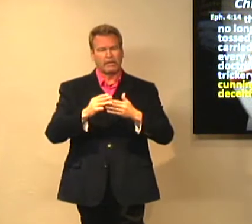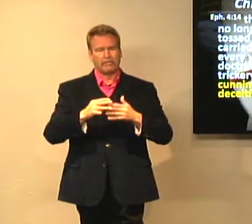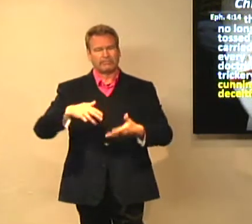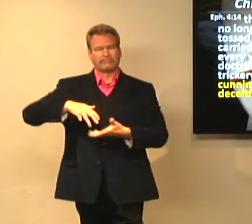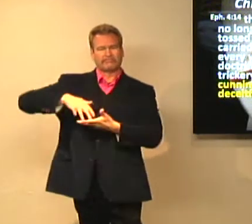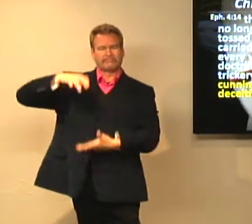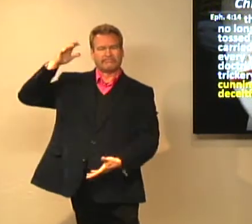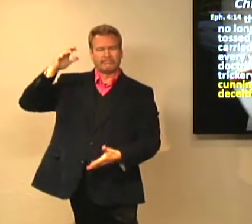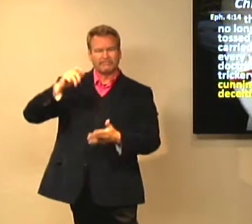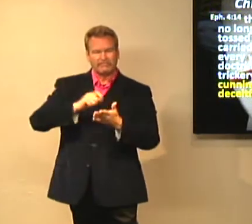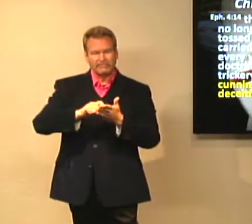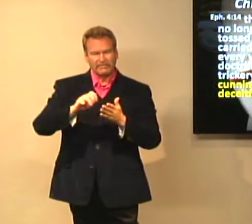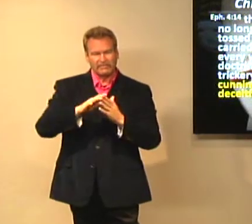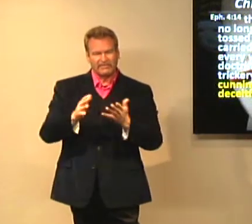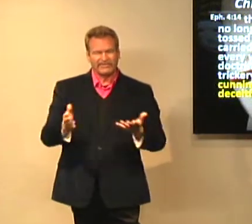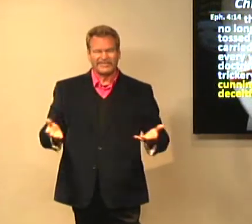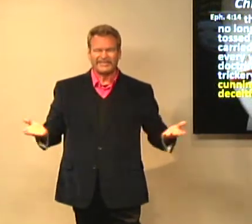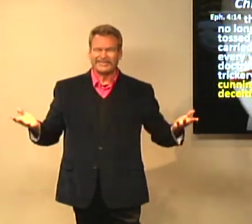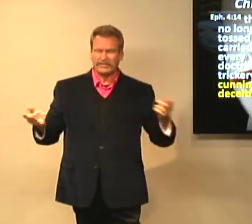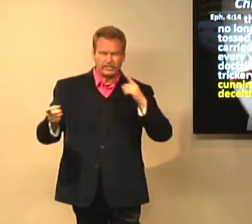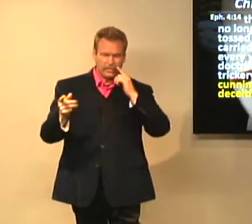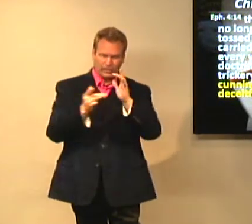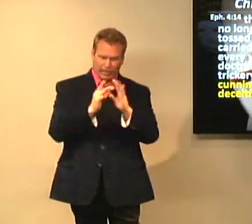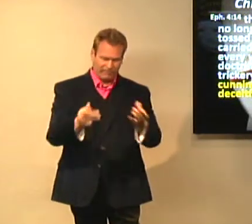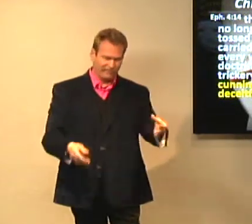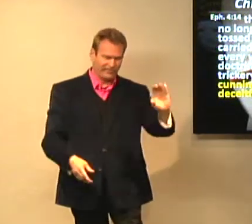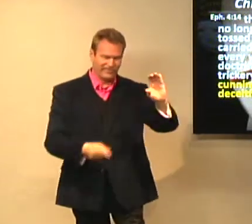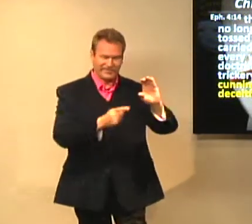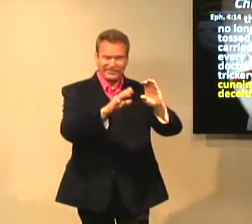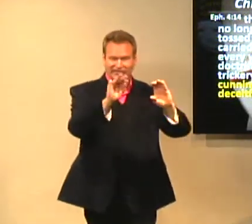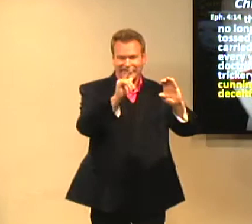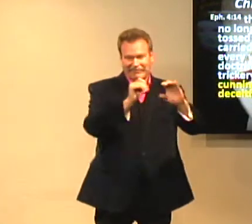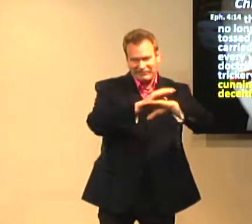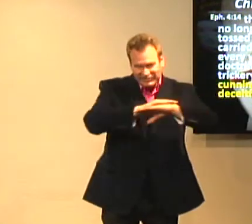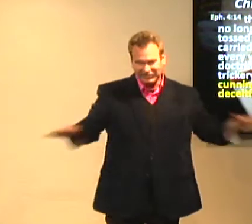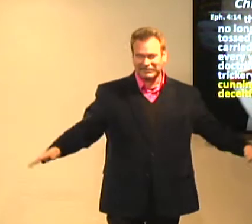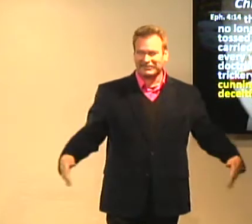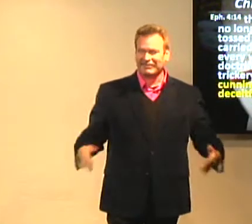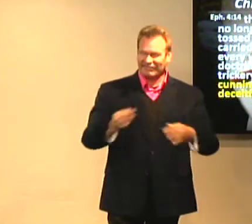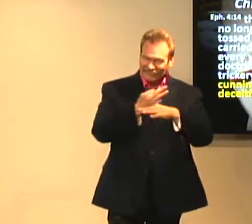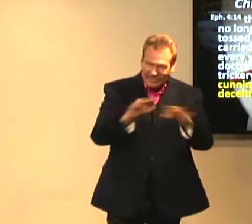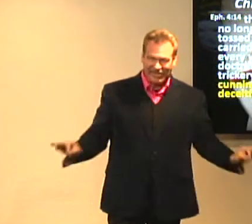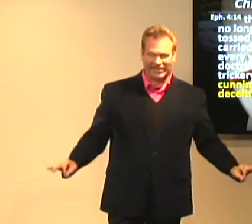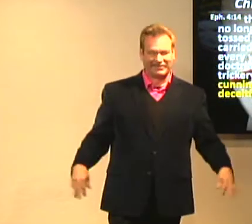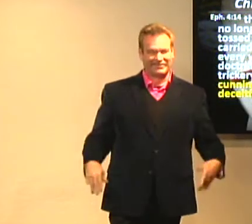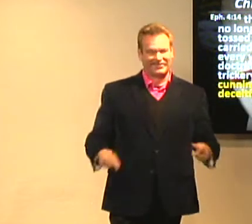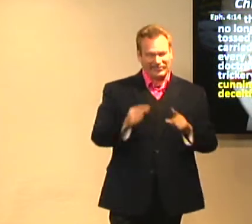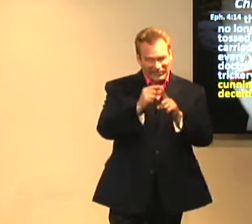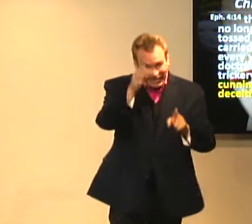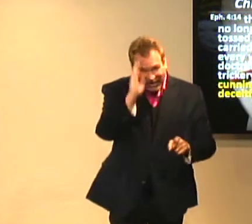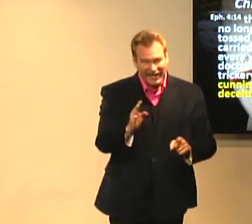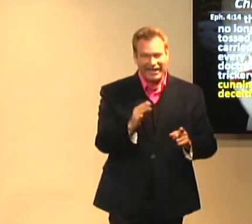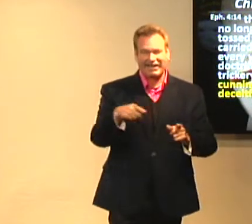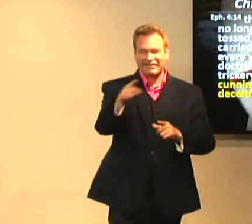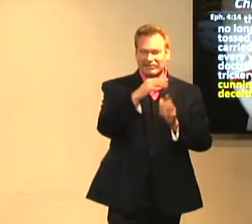And some people teach that, you know, give to my ministry, yet they themselves become a millionaire, and they are doing no good.